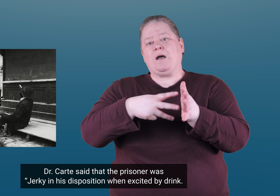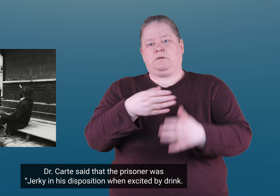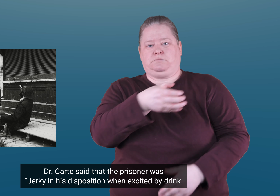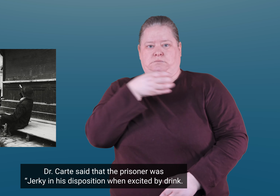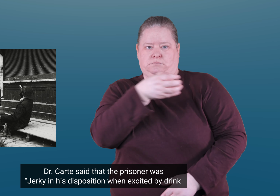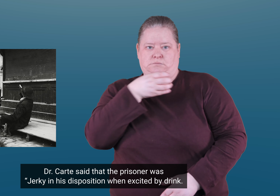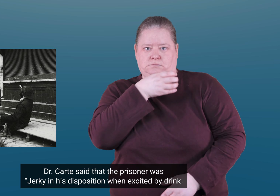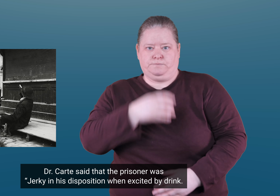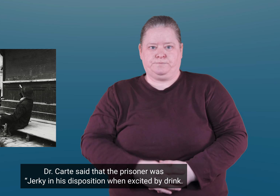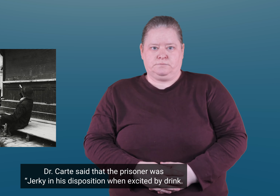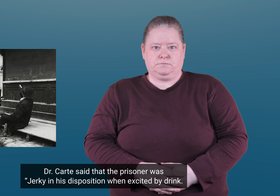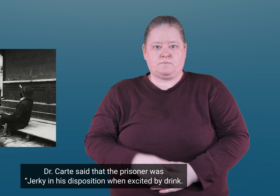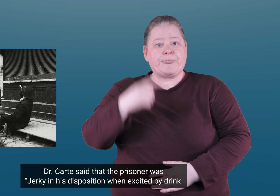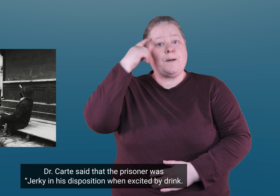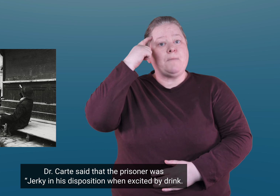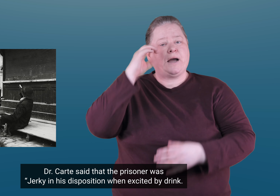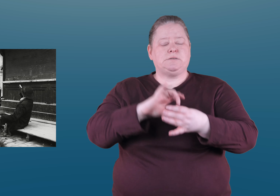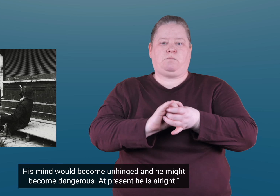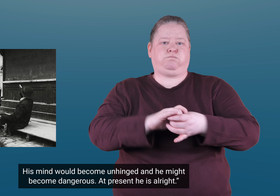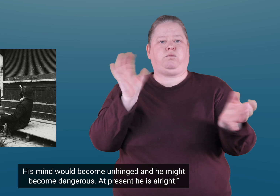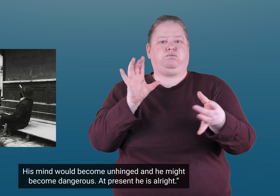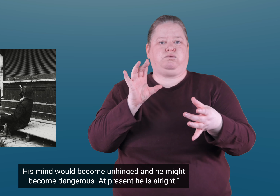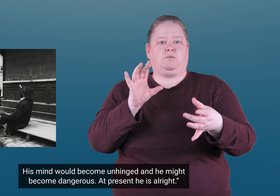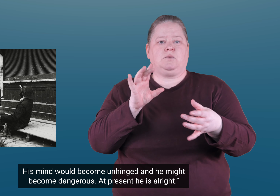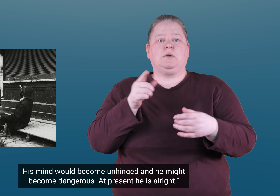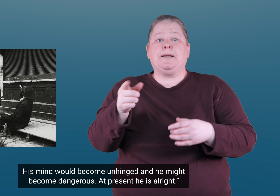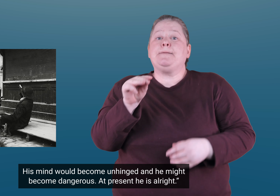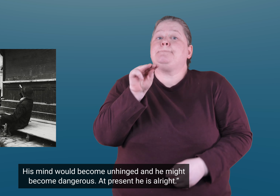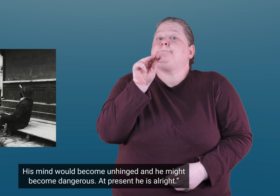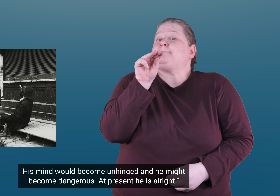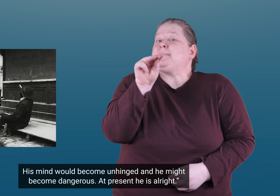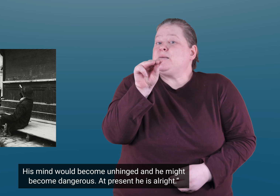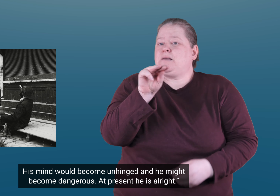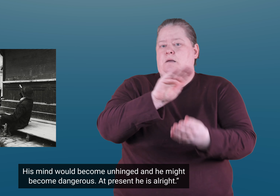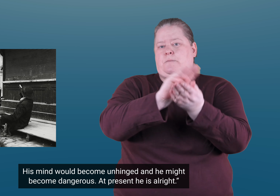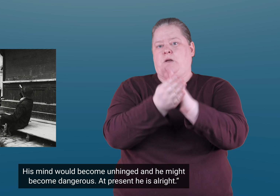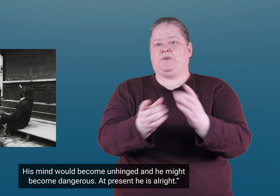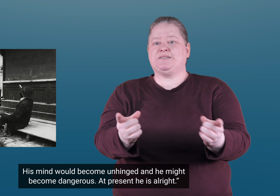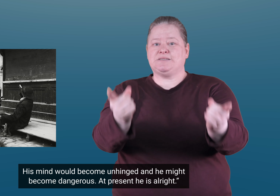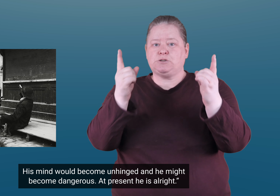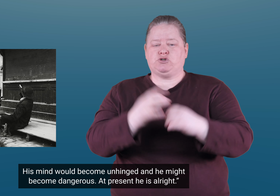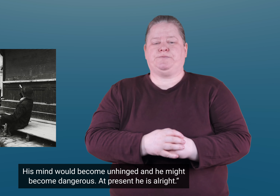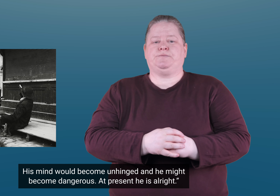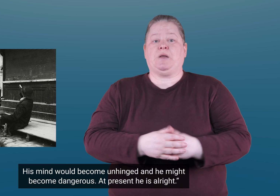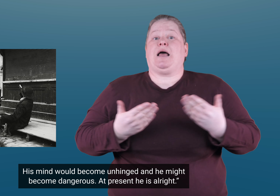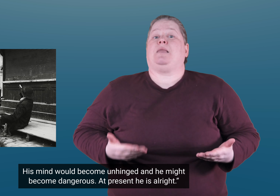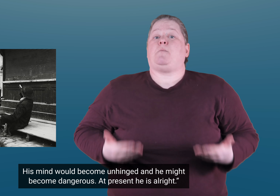when excited by drink. His mind would become unhinged and he might become dangerous. At